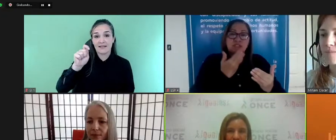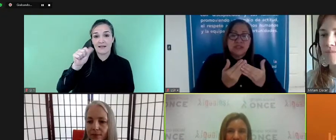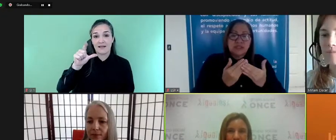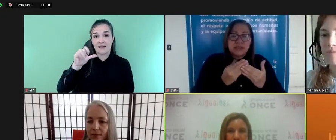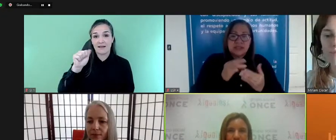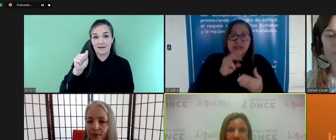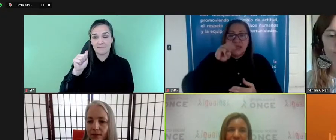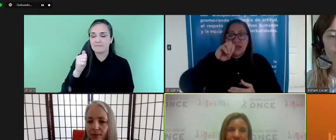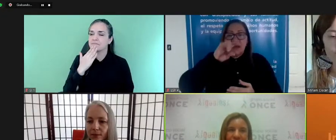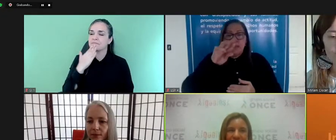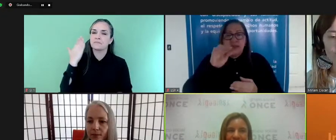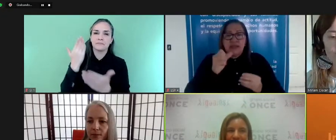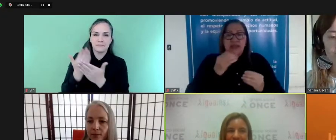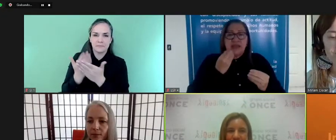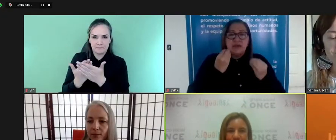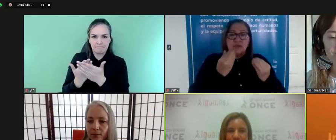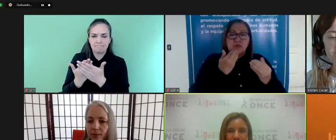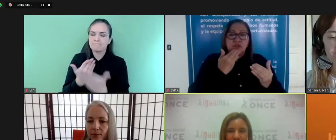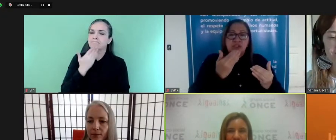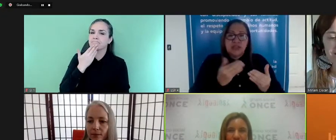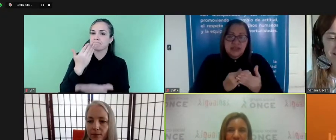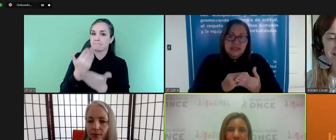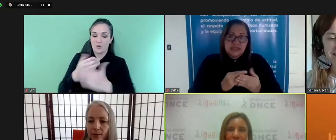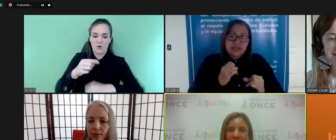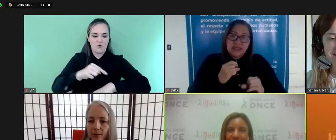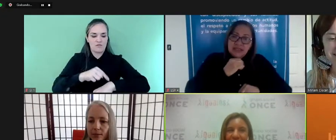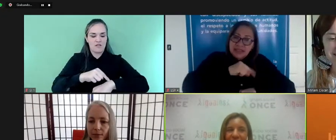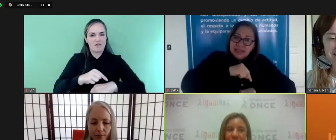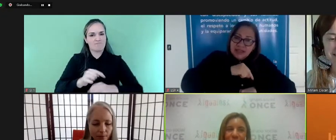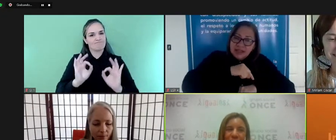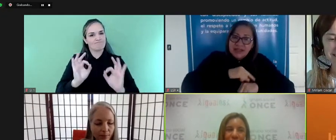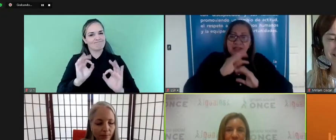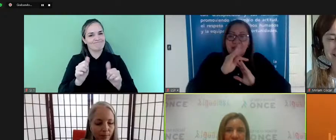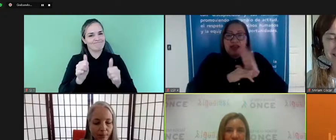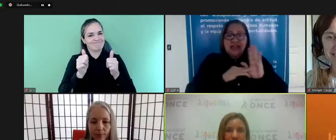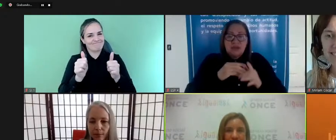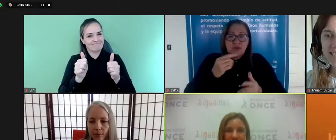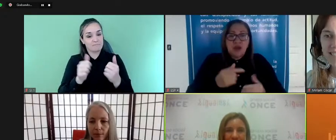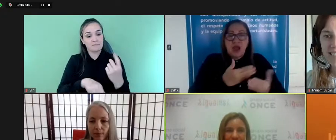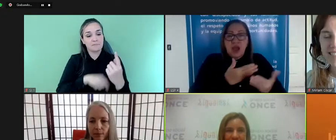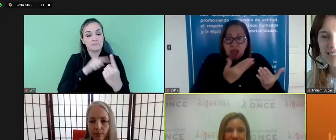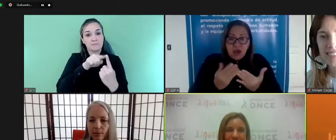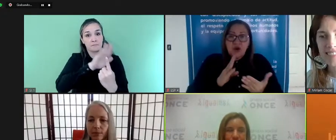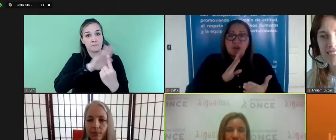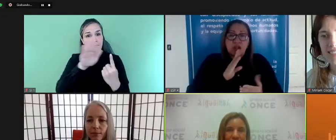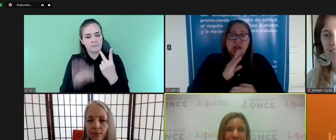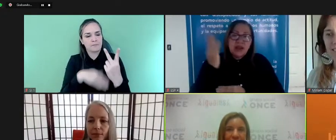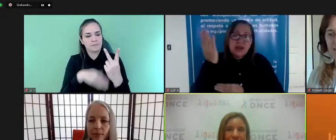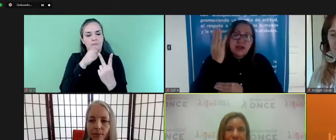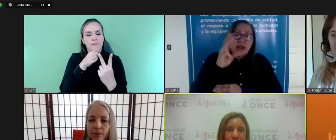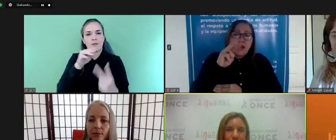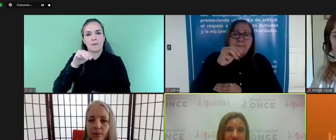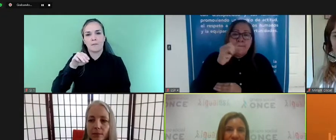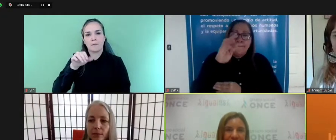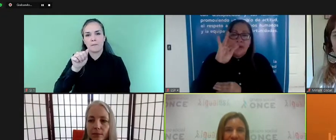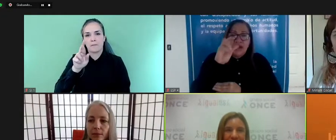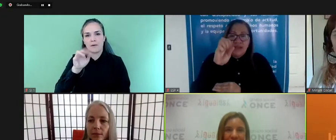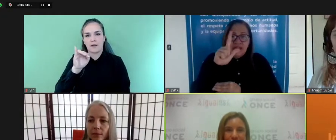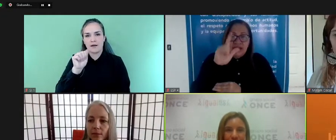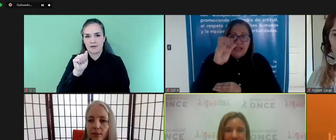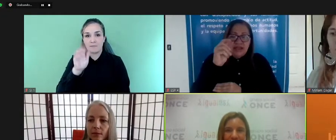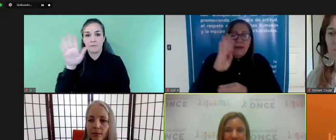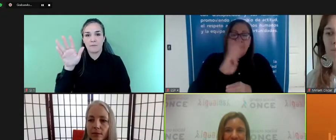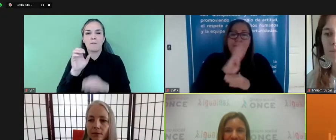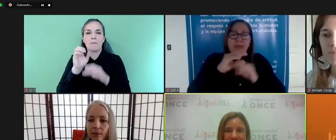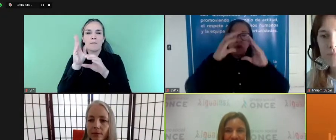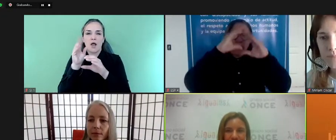very much median thank you for attaching to time now we're going to give the floor to meredith and i got to see